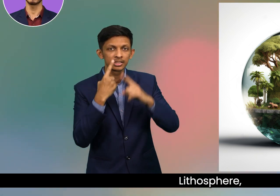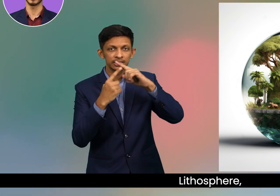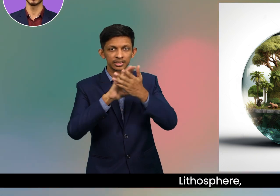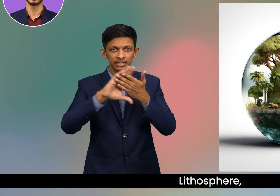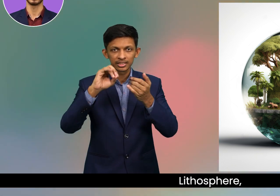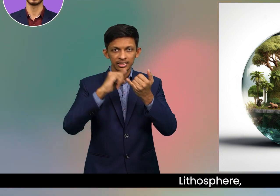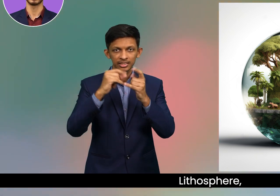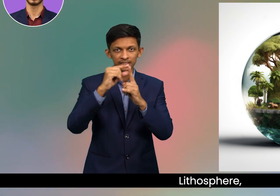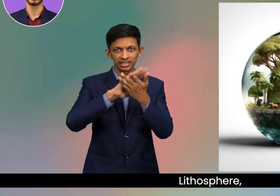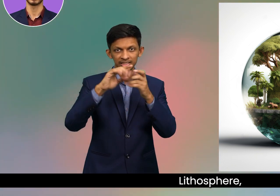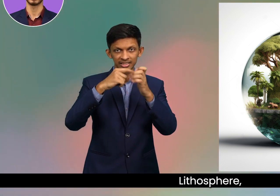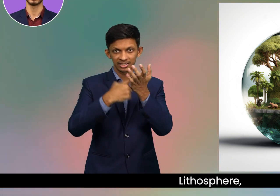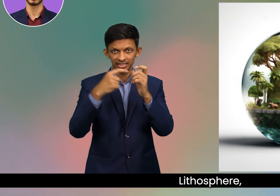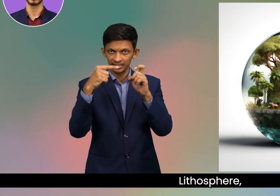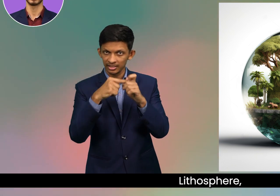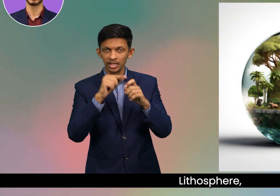lithosphere,